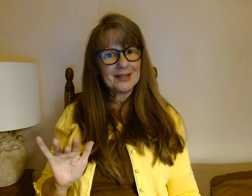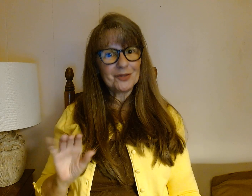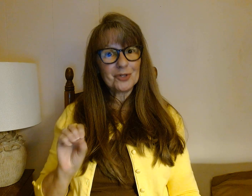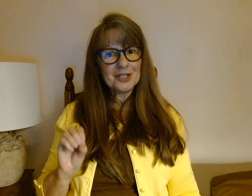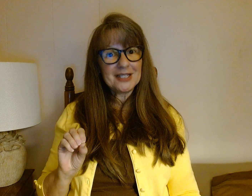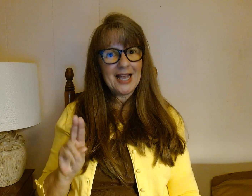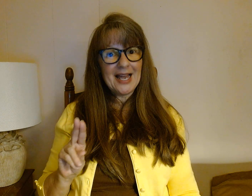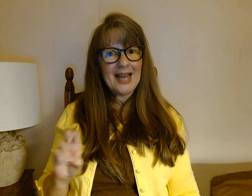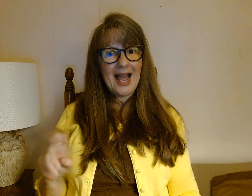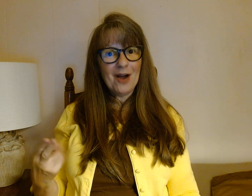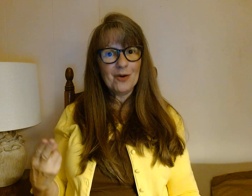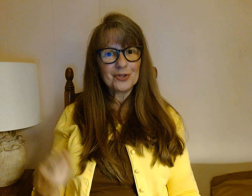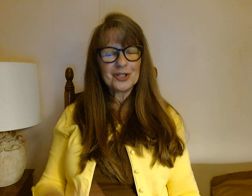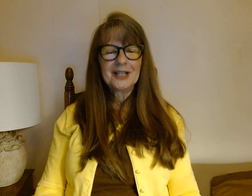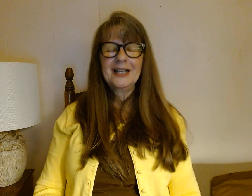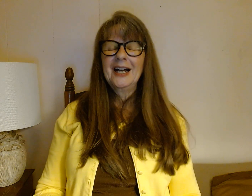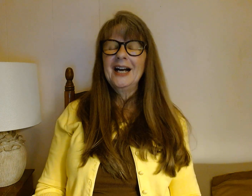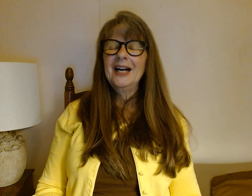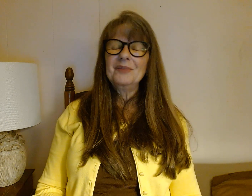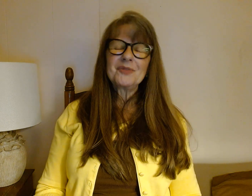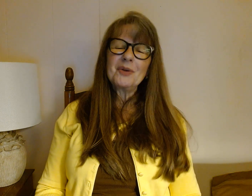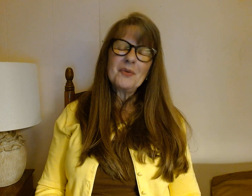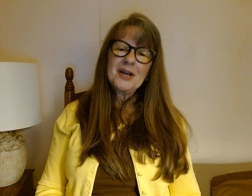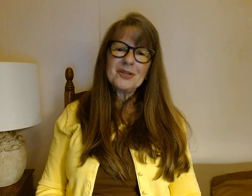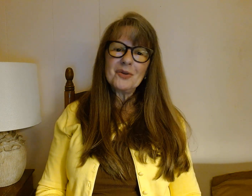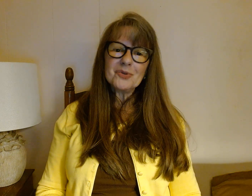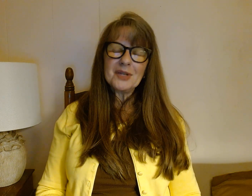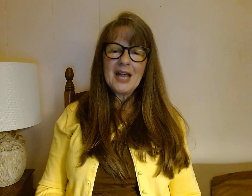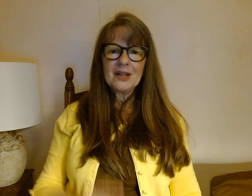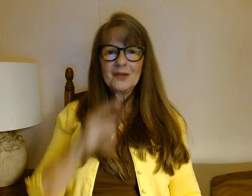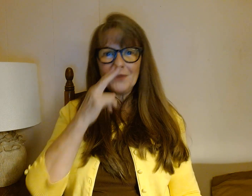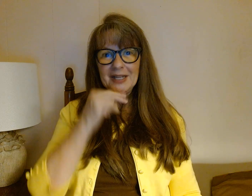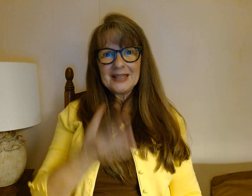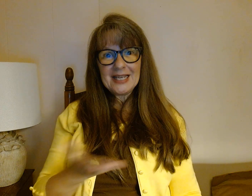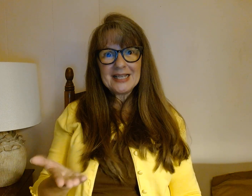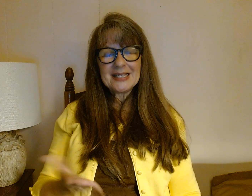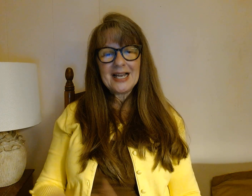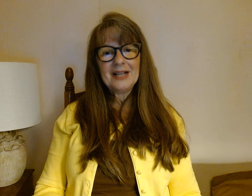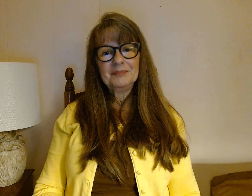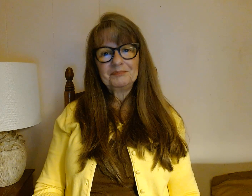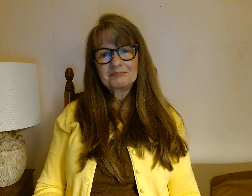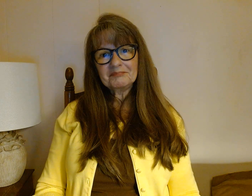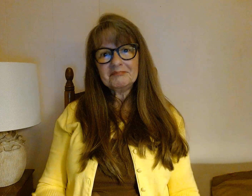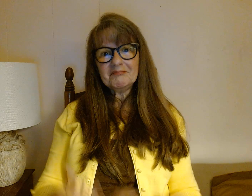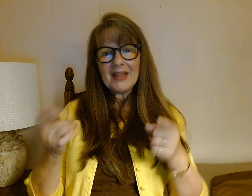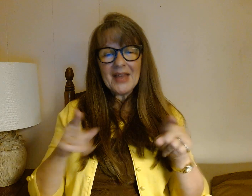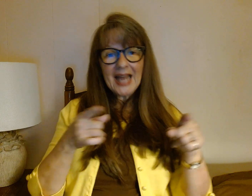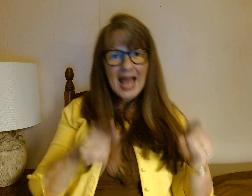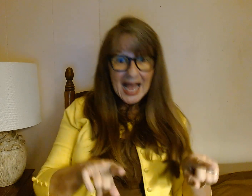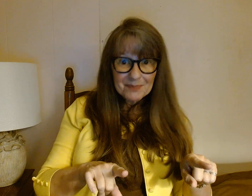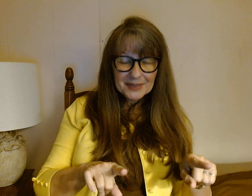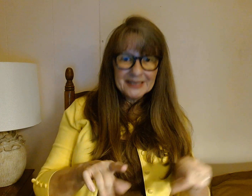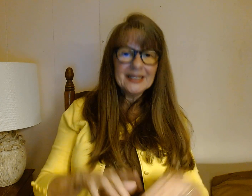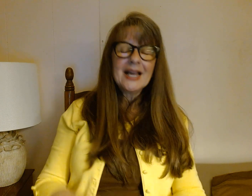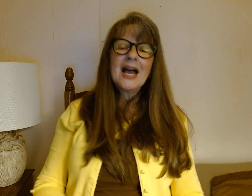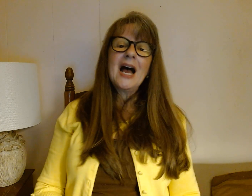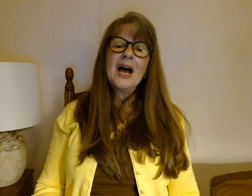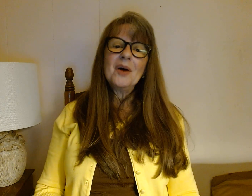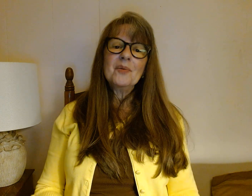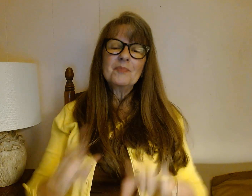she said, ouch. So anyway, so those are the kind of the funny things that happen, but